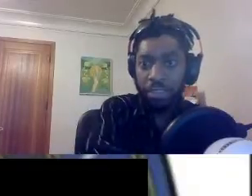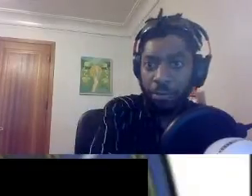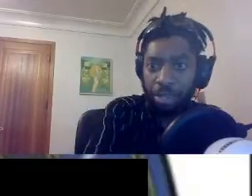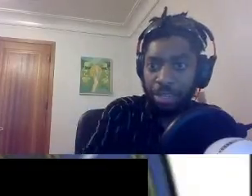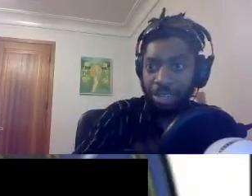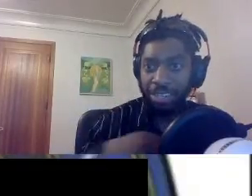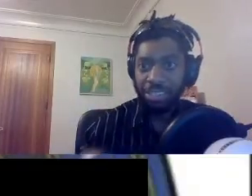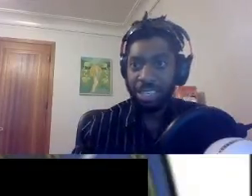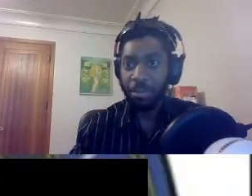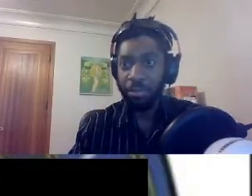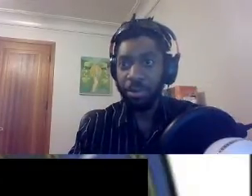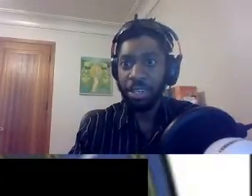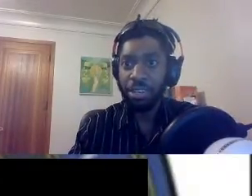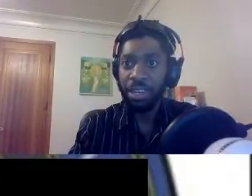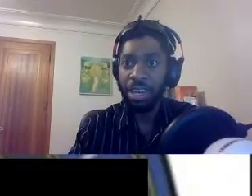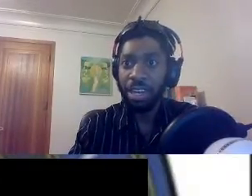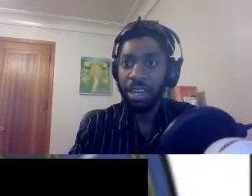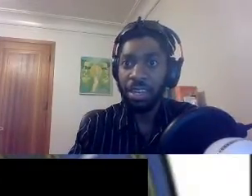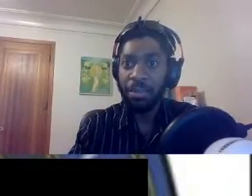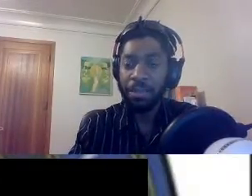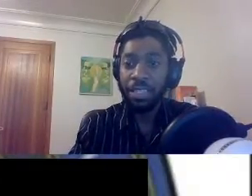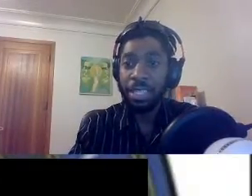Oh, waste not, want not. Glad you came through here.